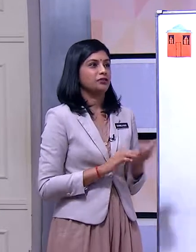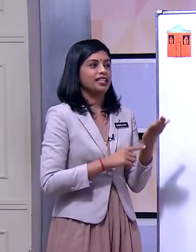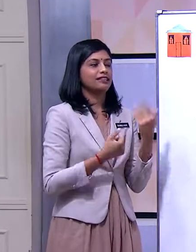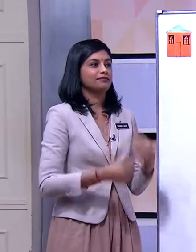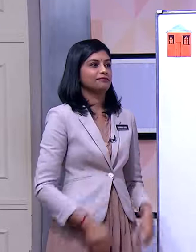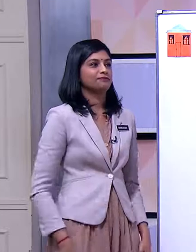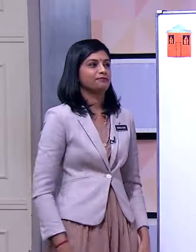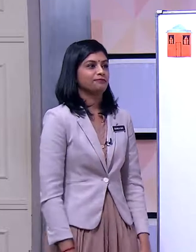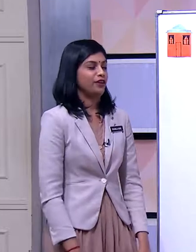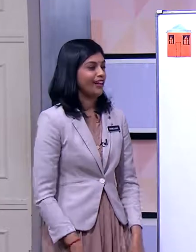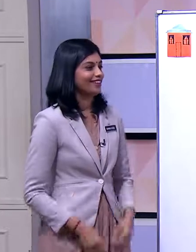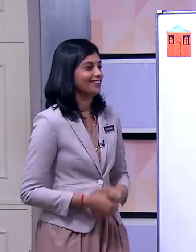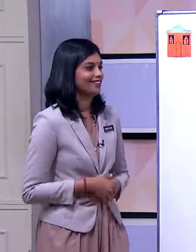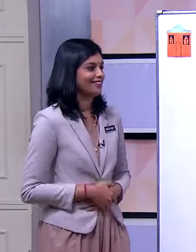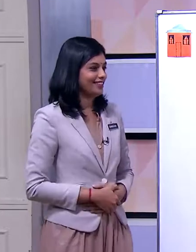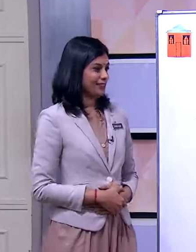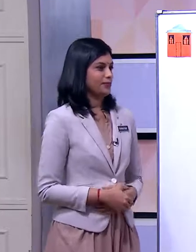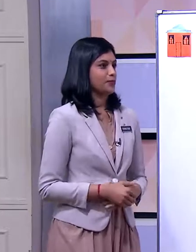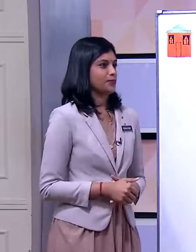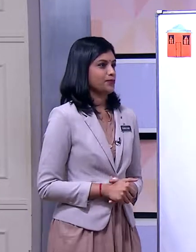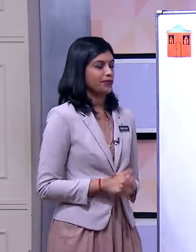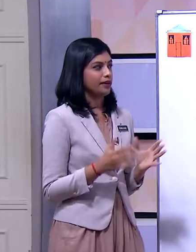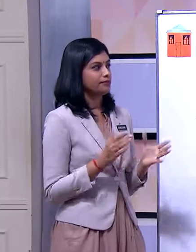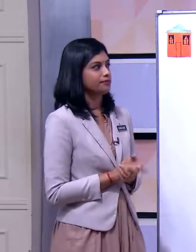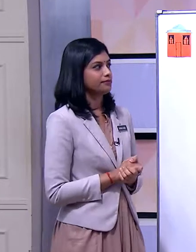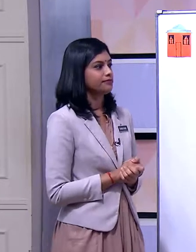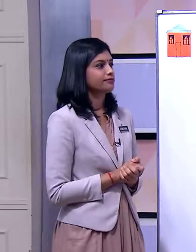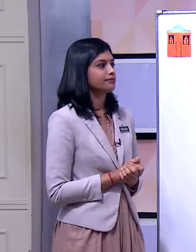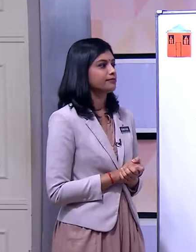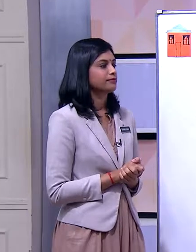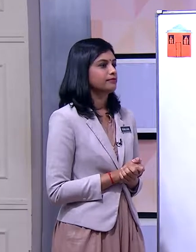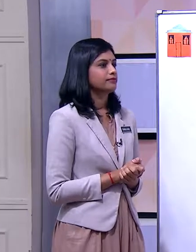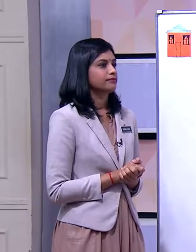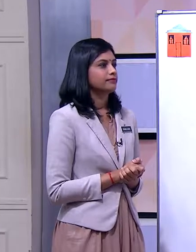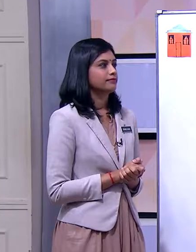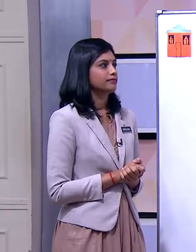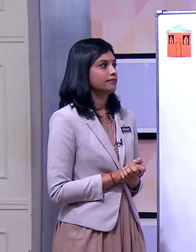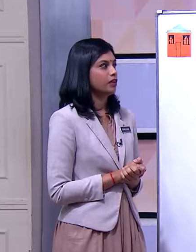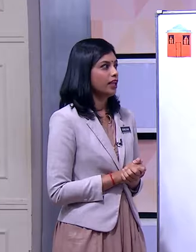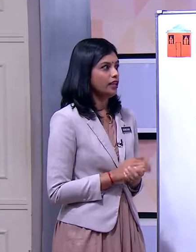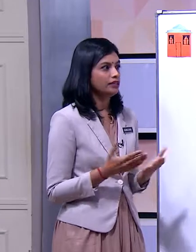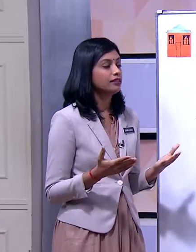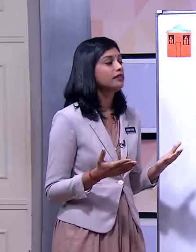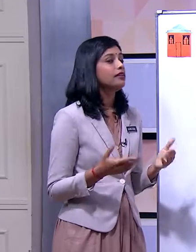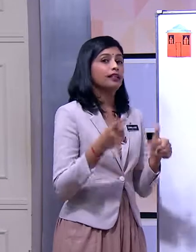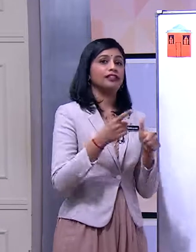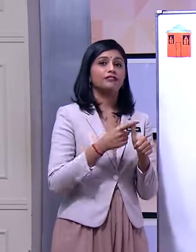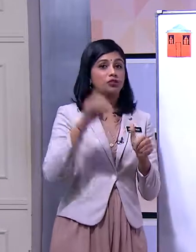start? Can. All right. The first one. Yeah. In bedroom. Okay. I will choose the first